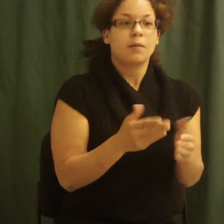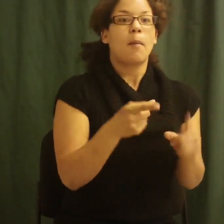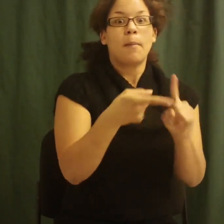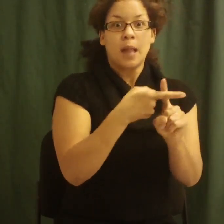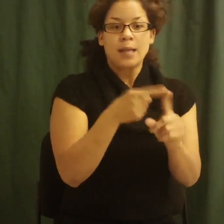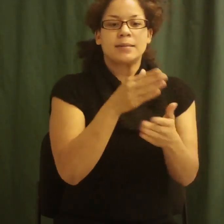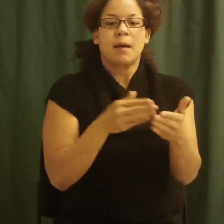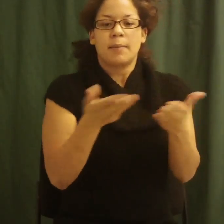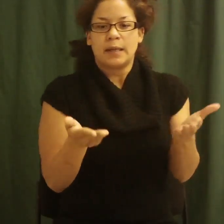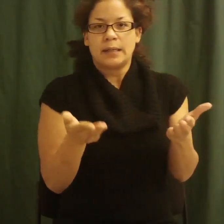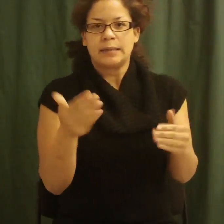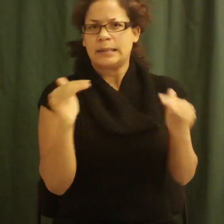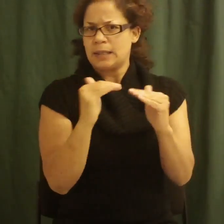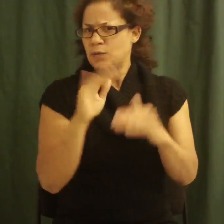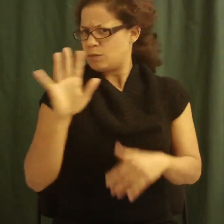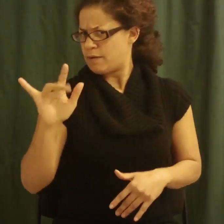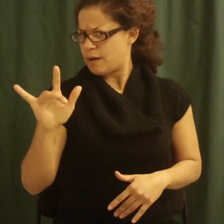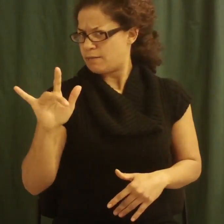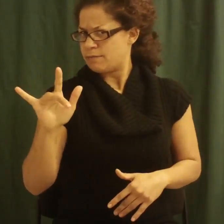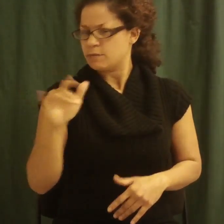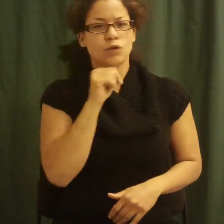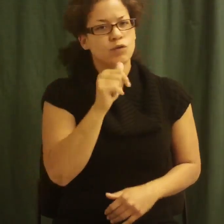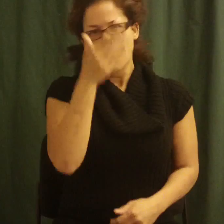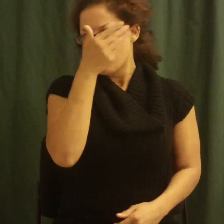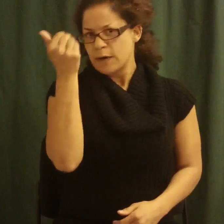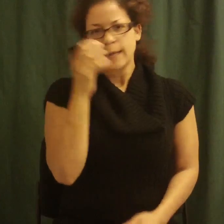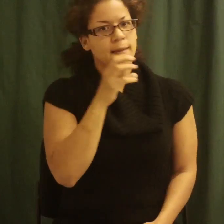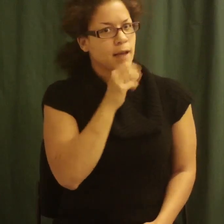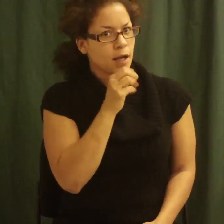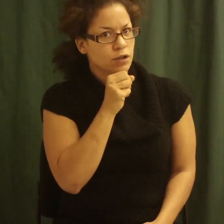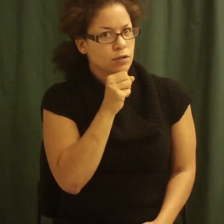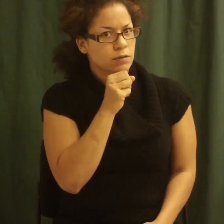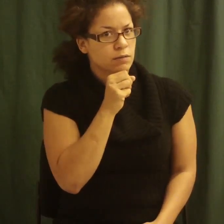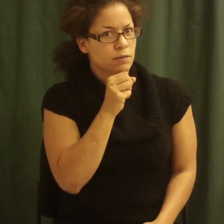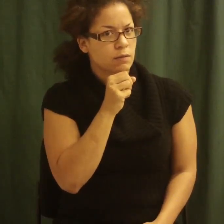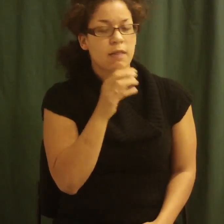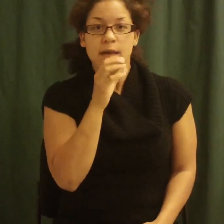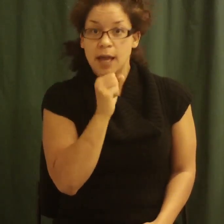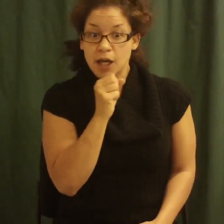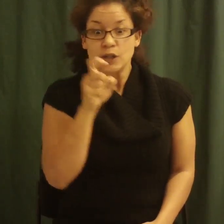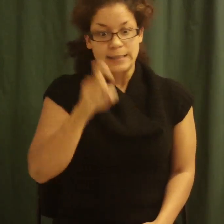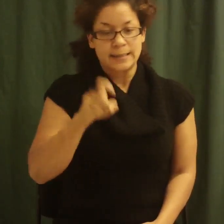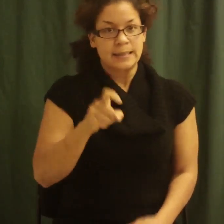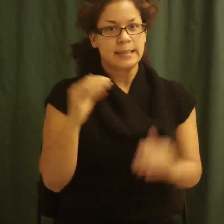You've got to get the ages. Don't forget the ages have to equal 25 when you add them together. What are your two ages?